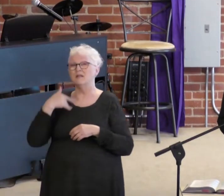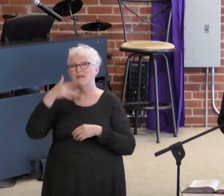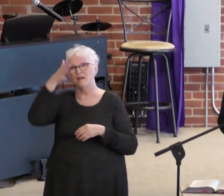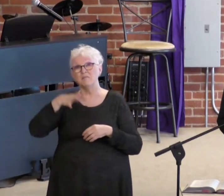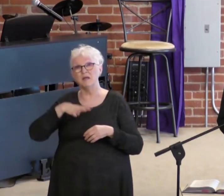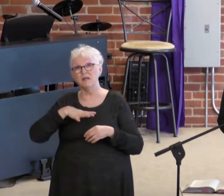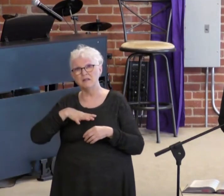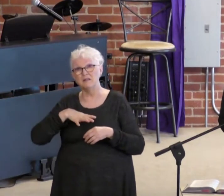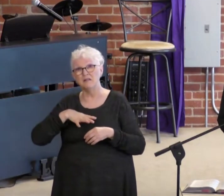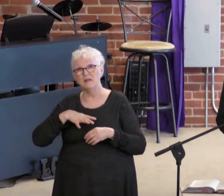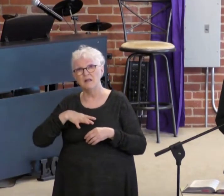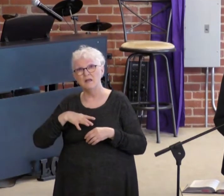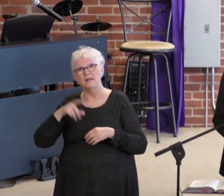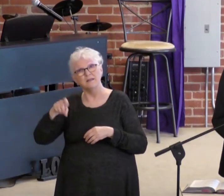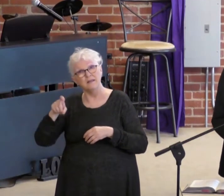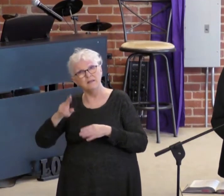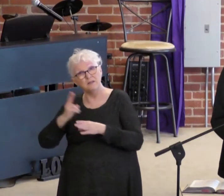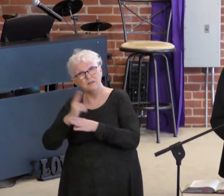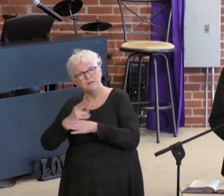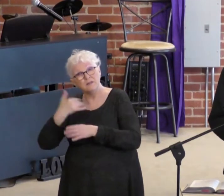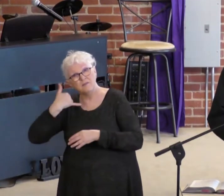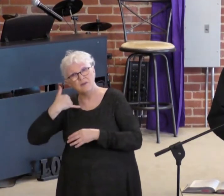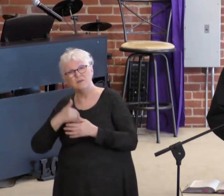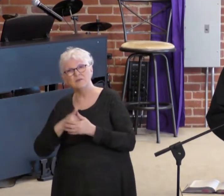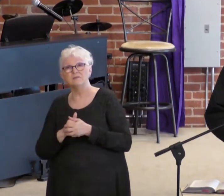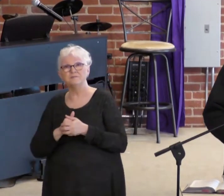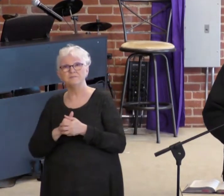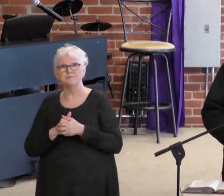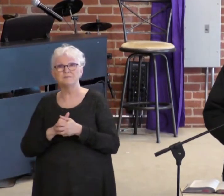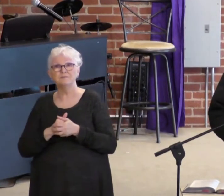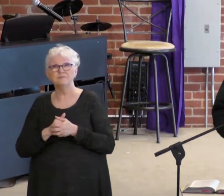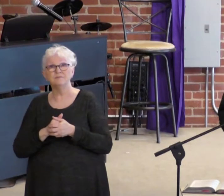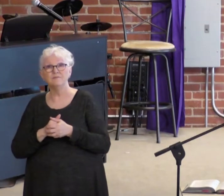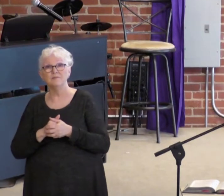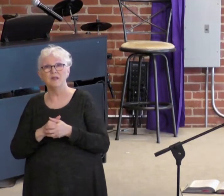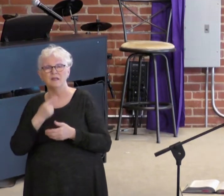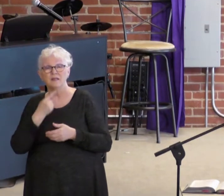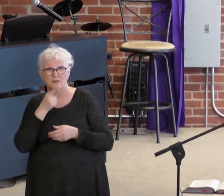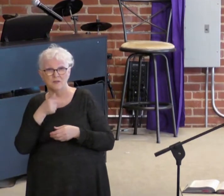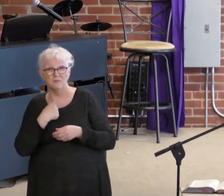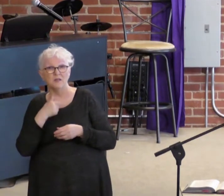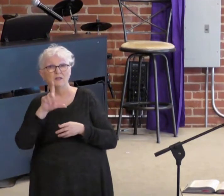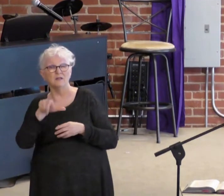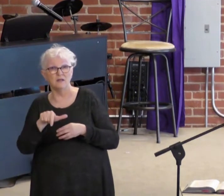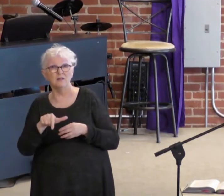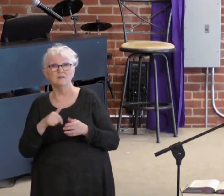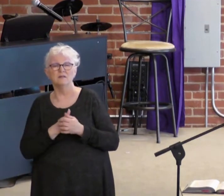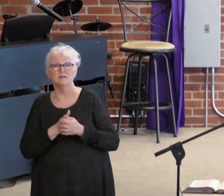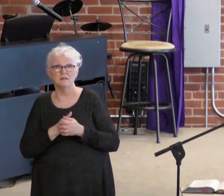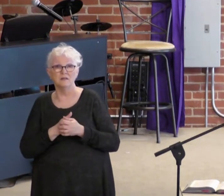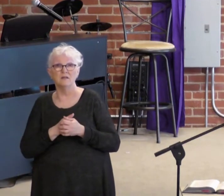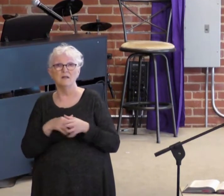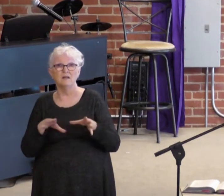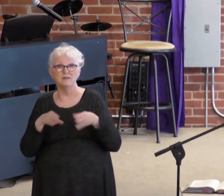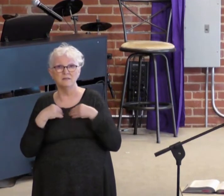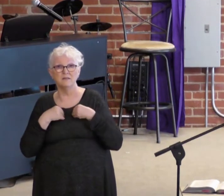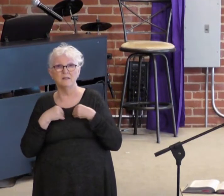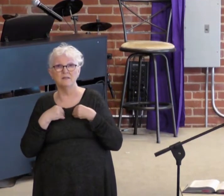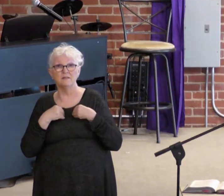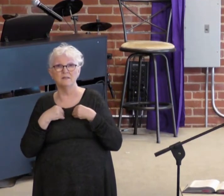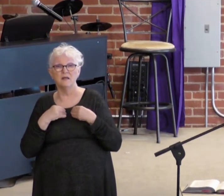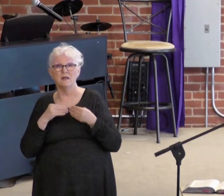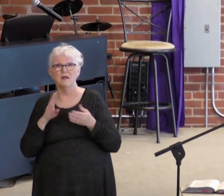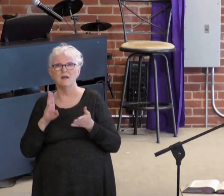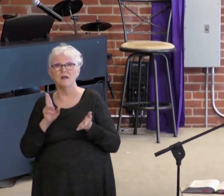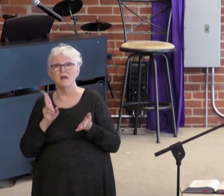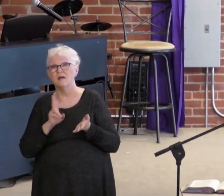a number because it turns out that he told me later that when he gets mail here at the community mailbox that he can't